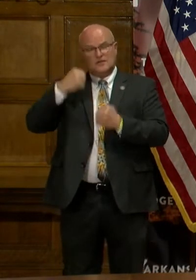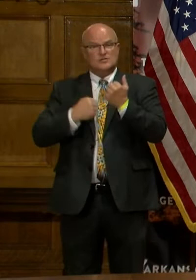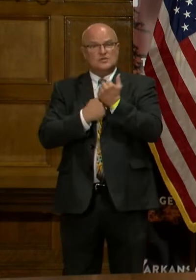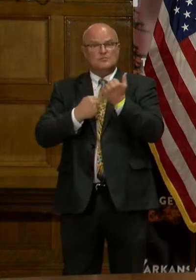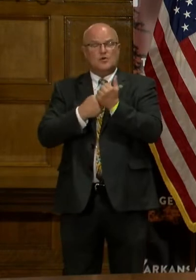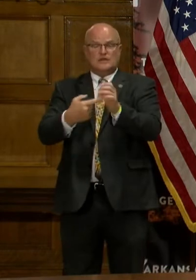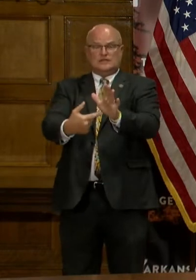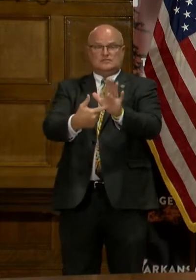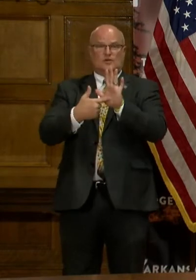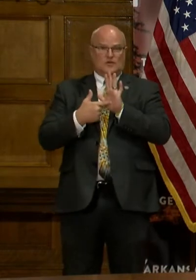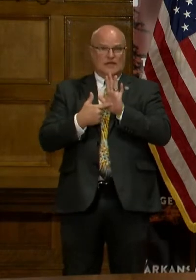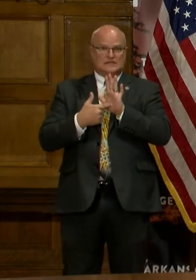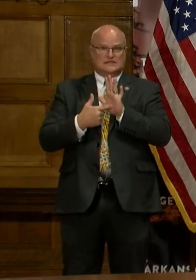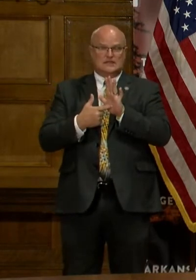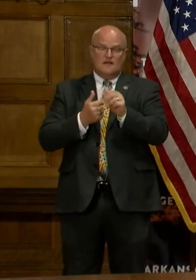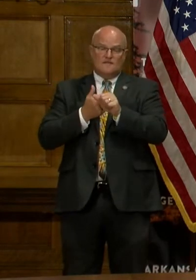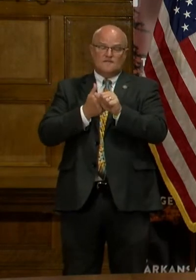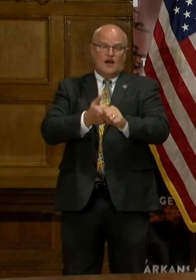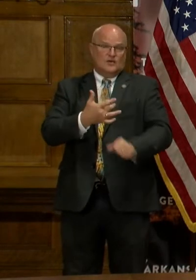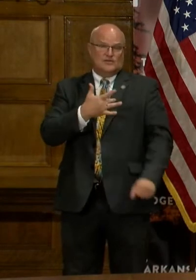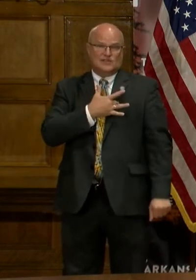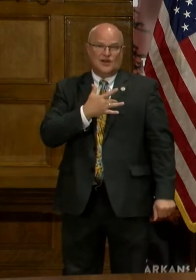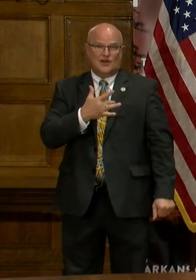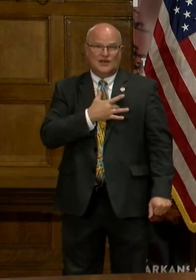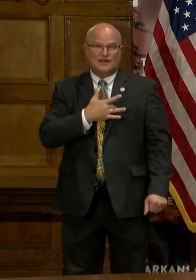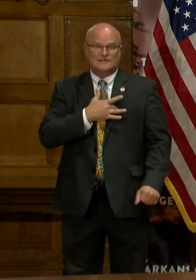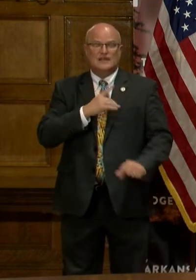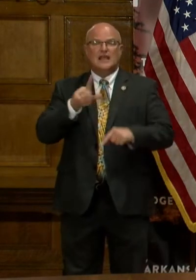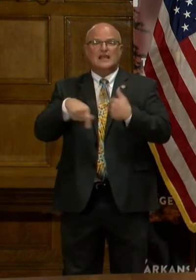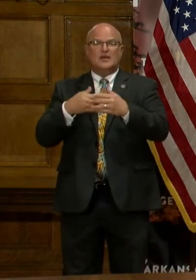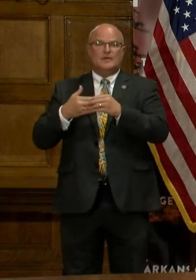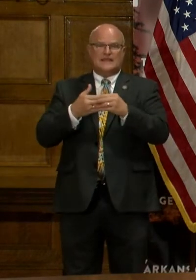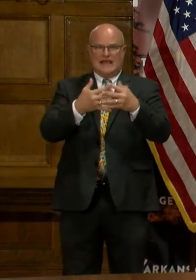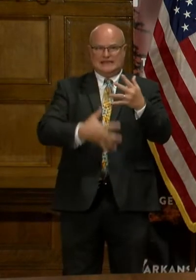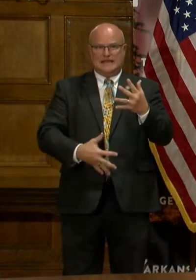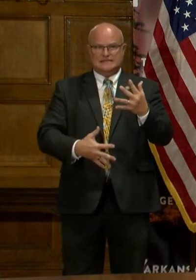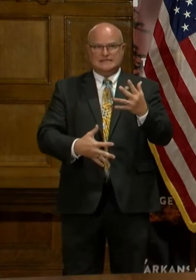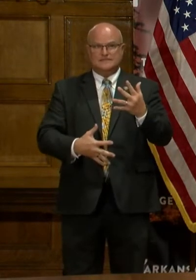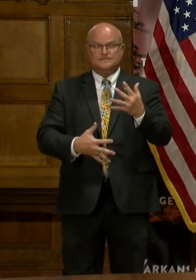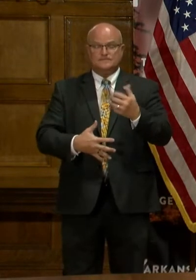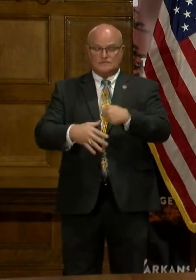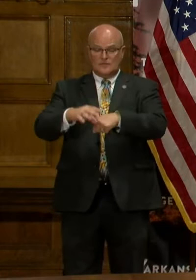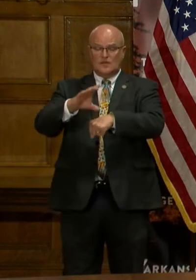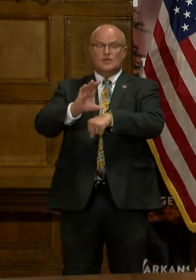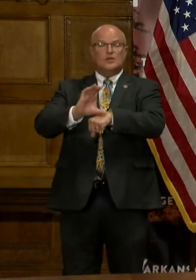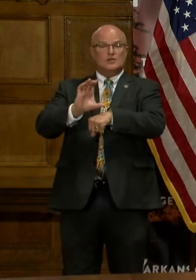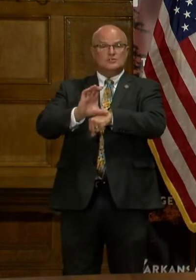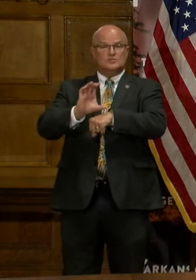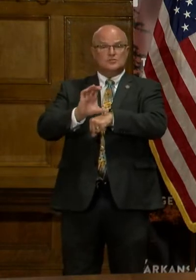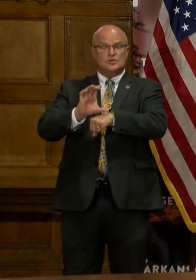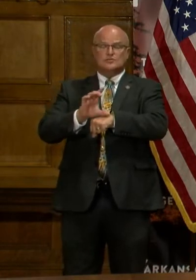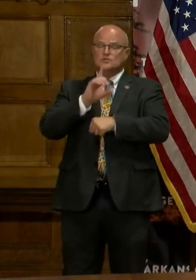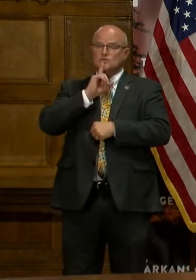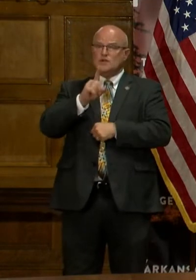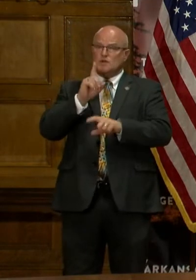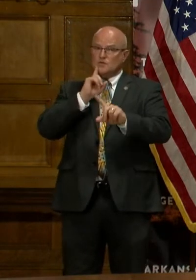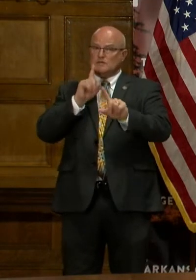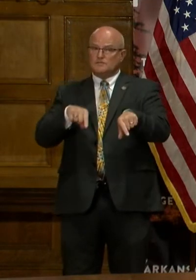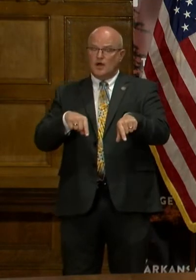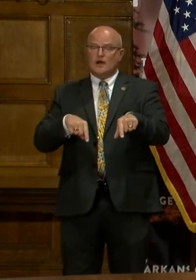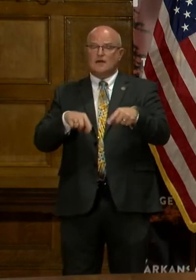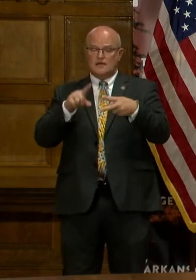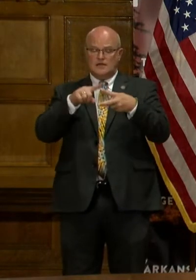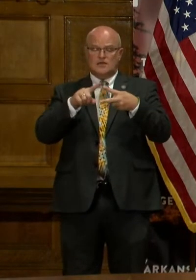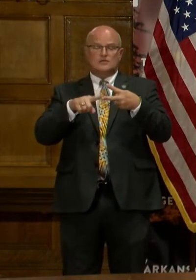support that he's shown us to follow his heart and go by the guidelines. As churches and faith organizations, we really respond to